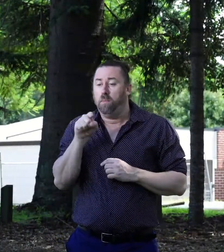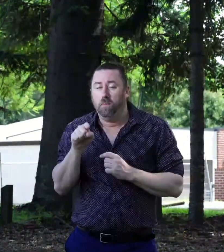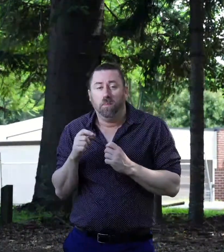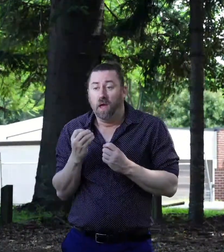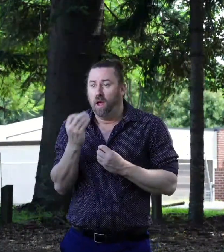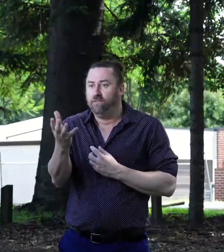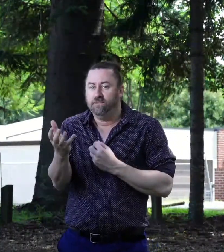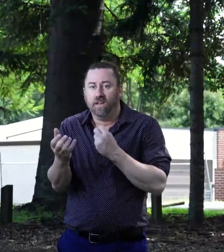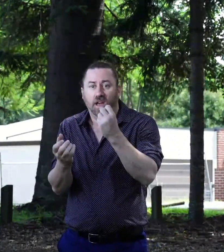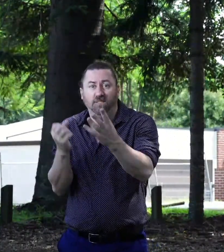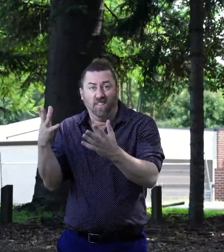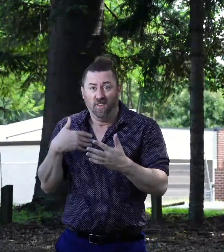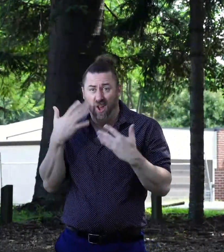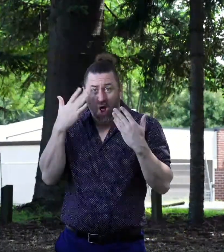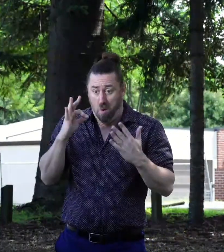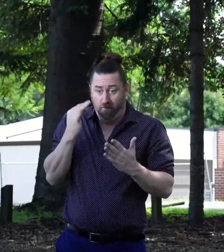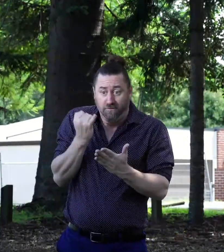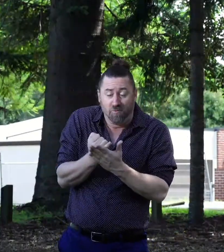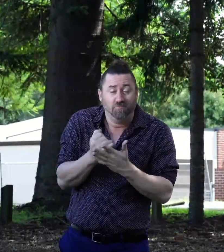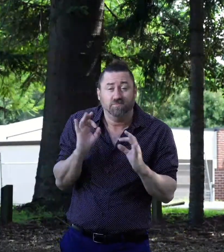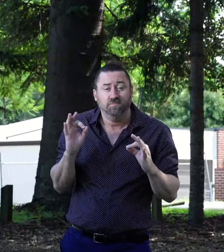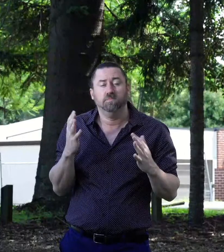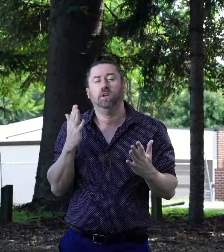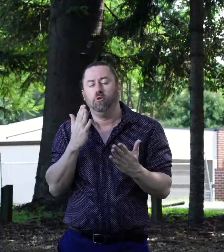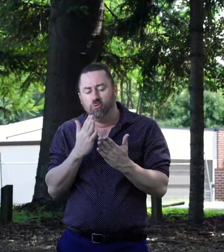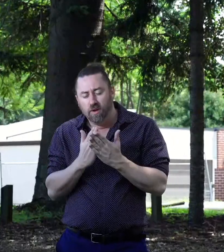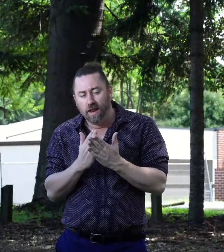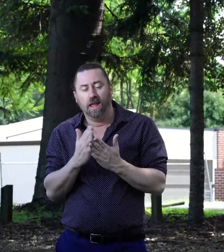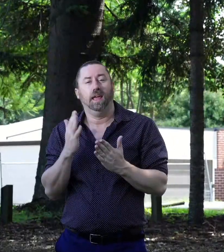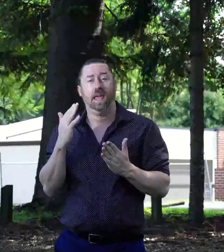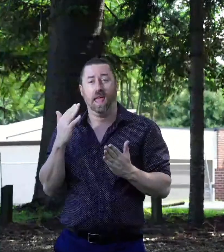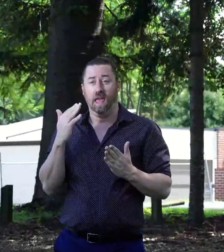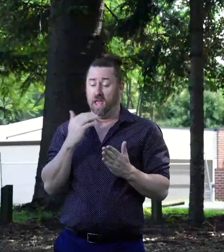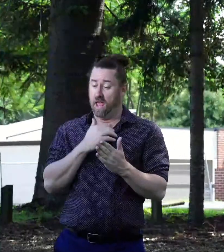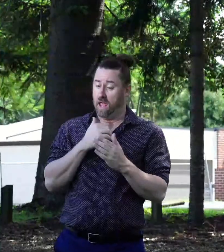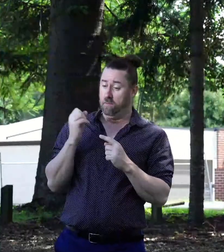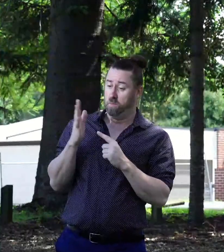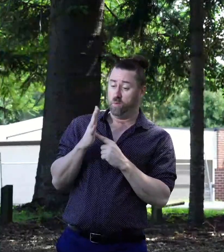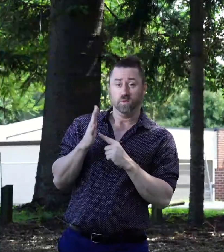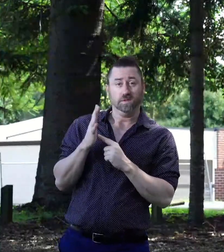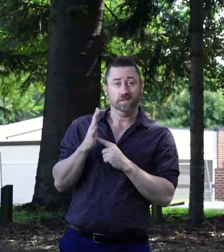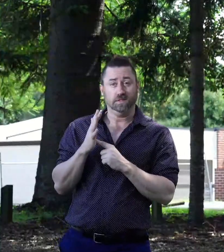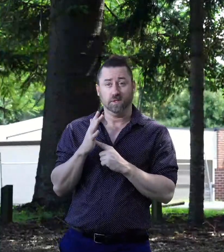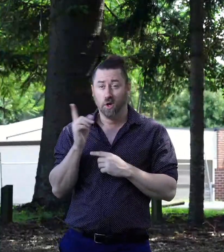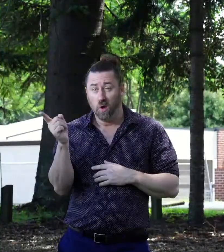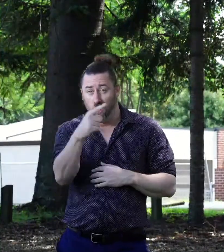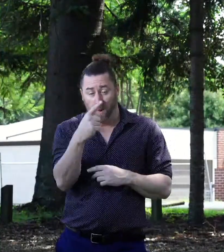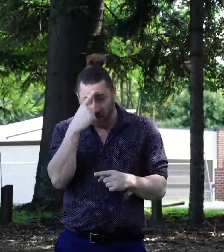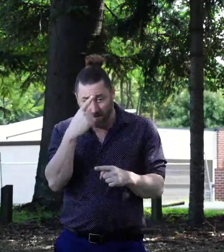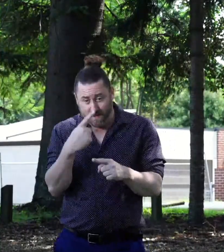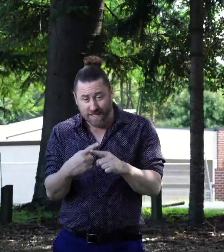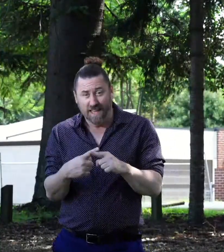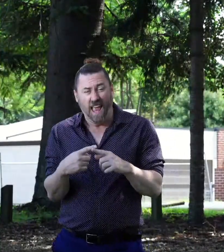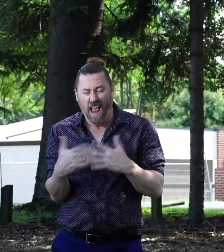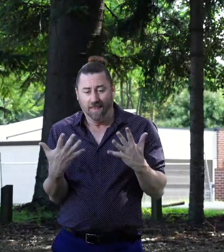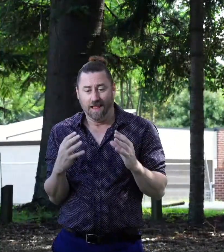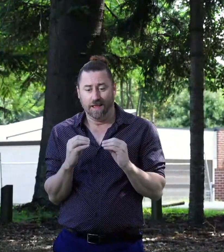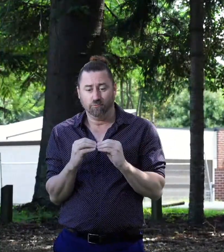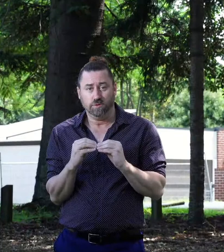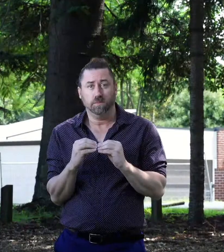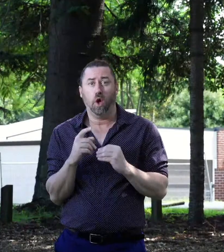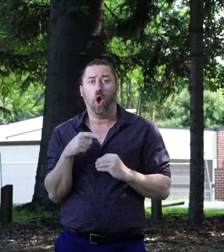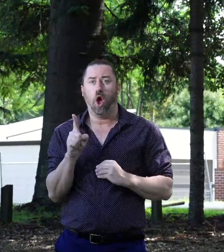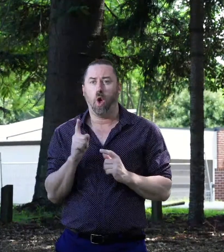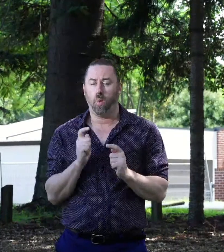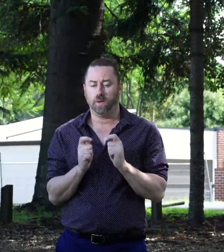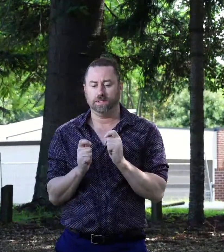through. The most important thing, and will give us the answer, is that anyone who's sick in Brisbane comes forward and